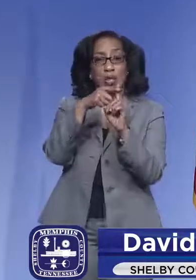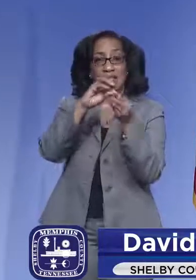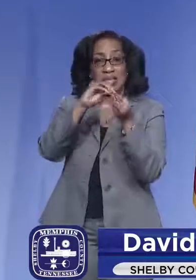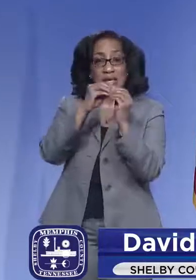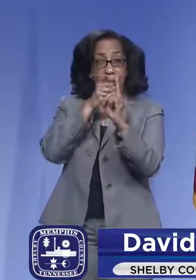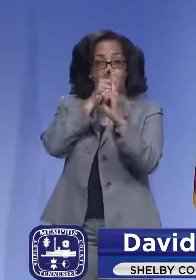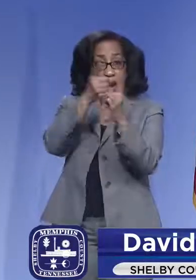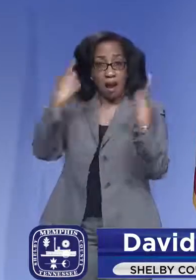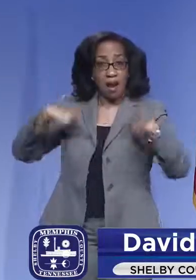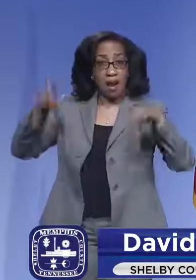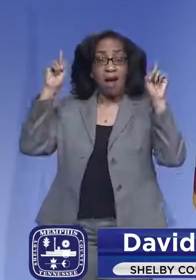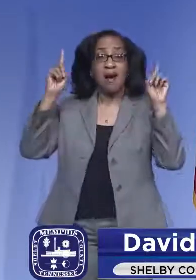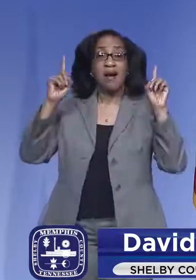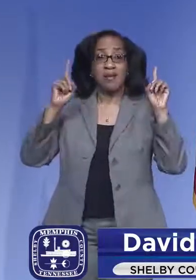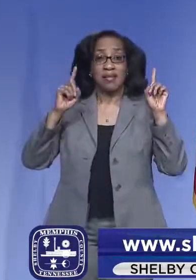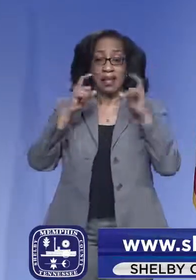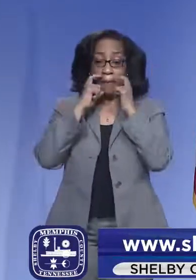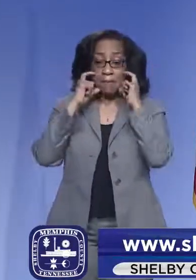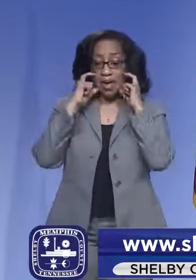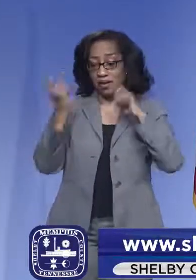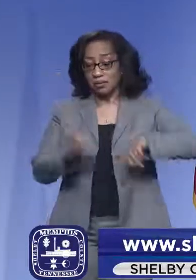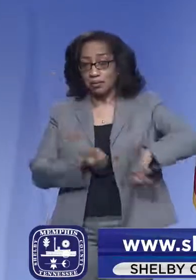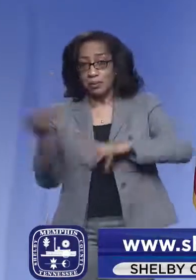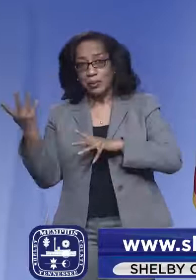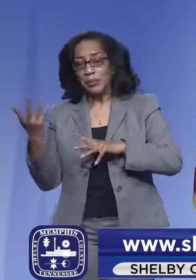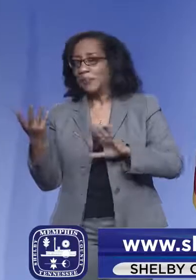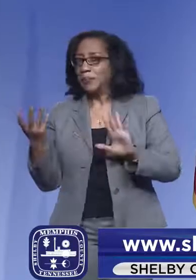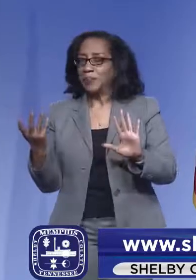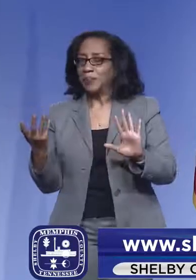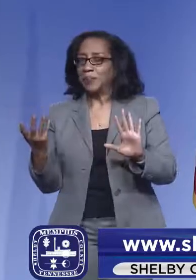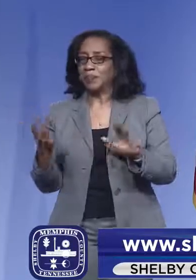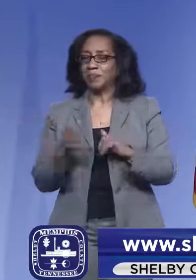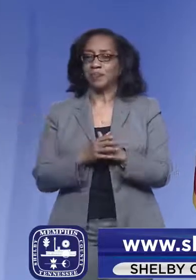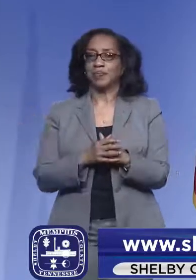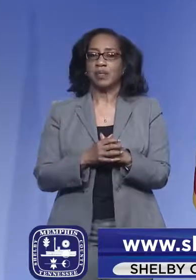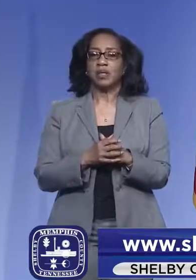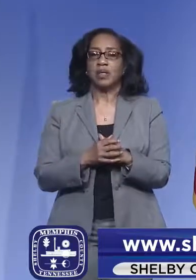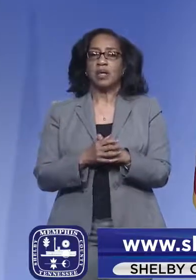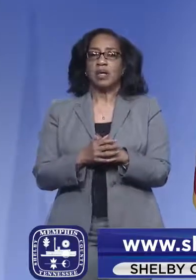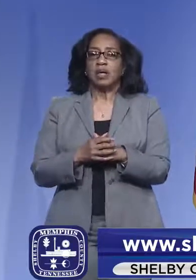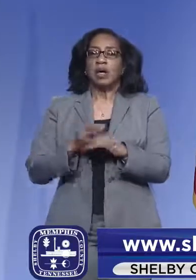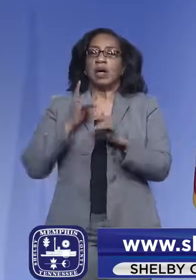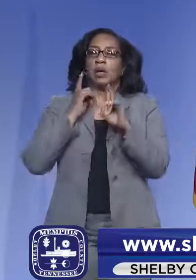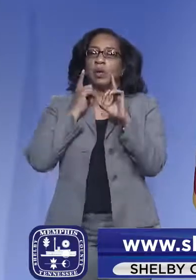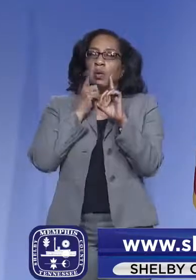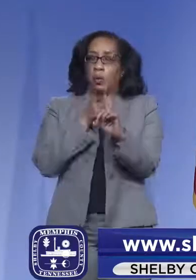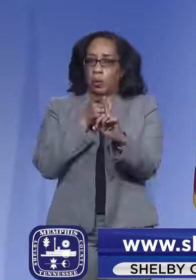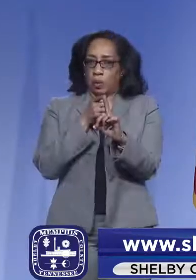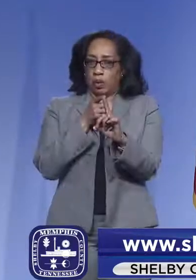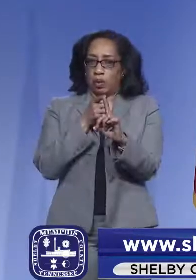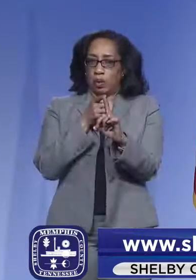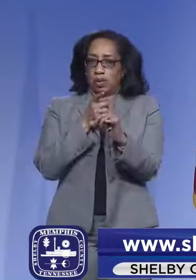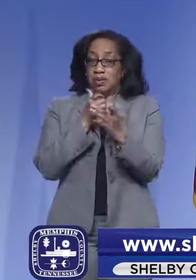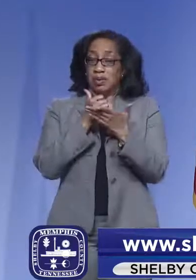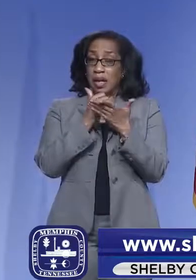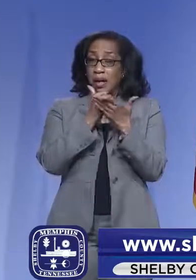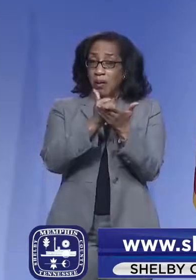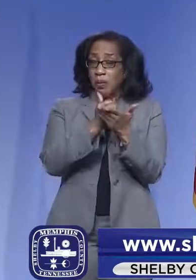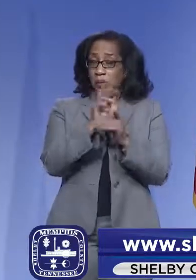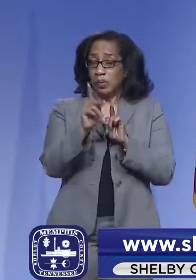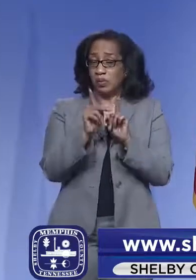What we do want to help people realize